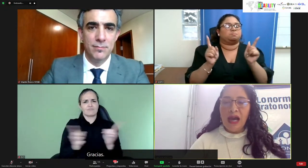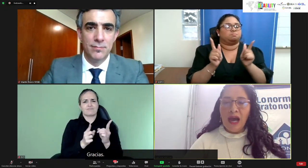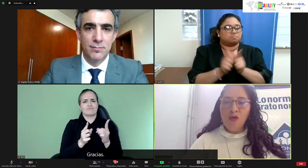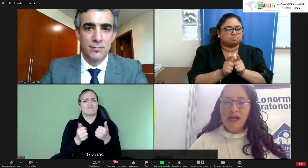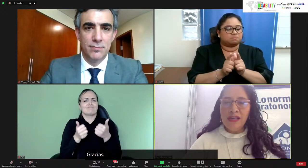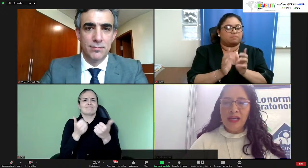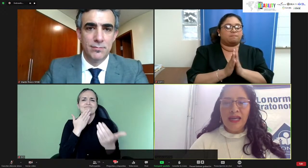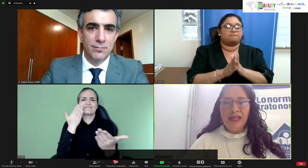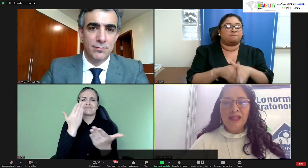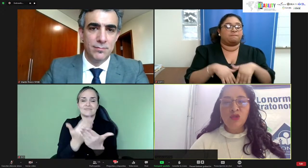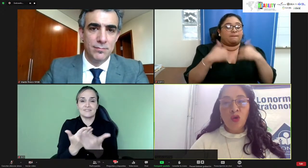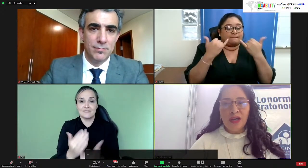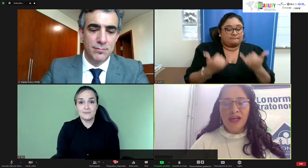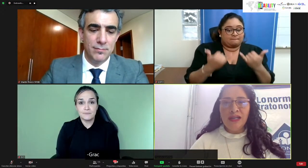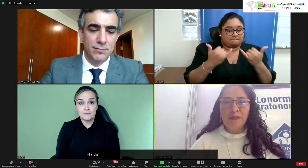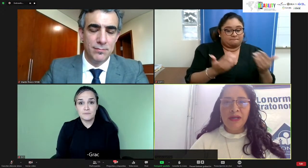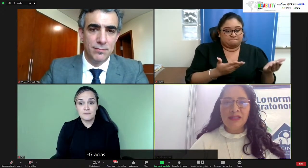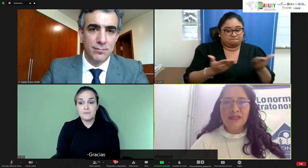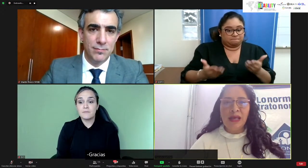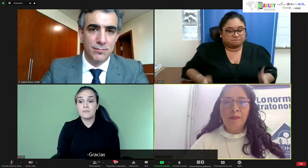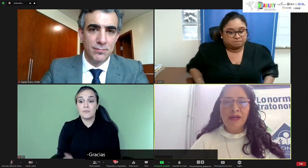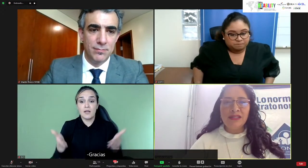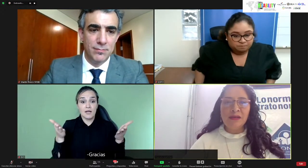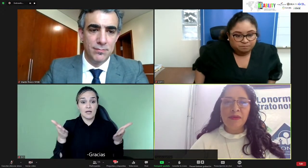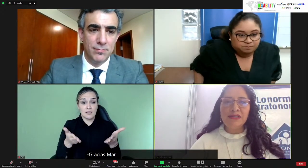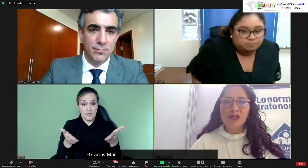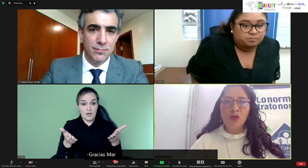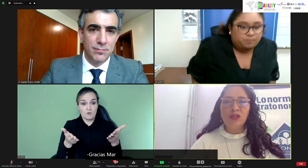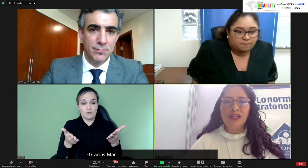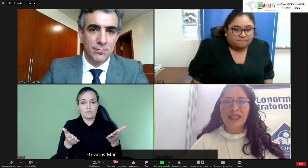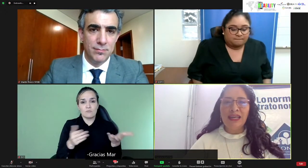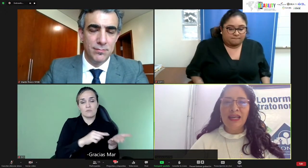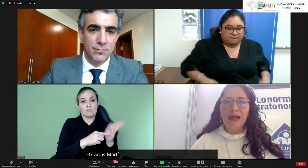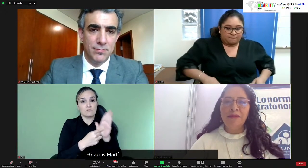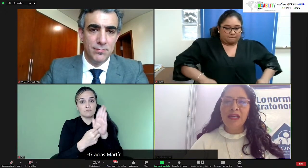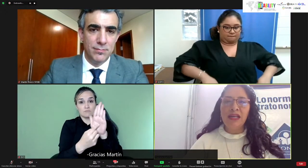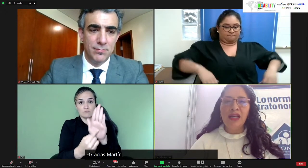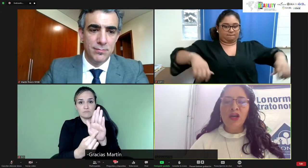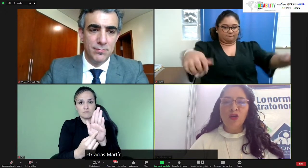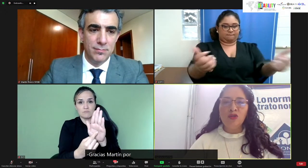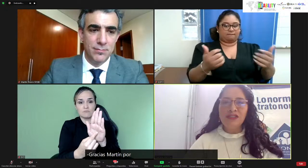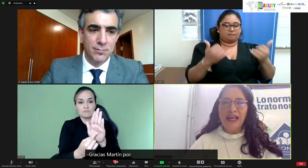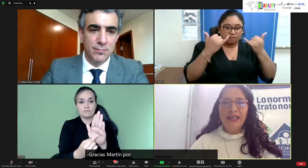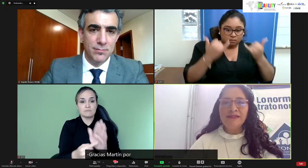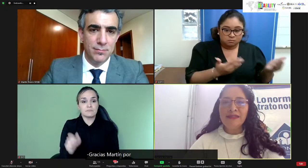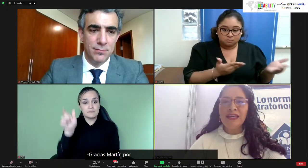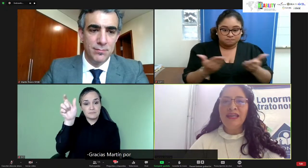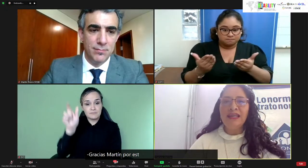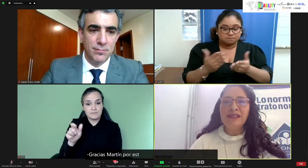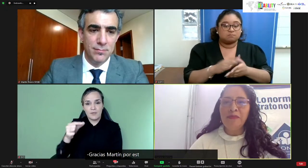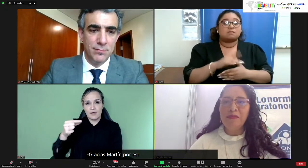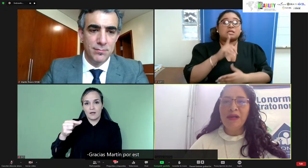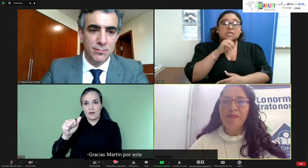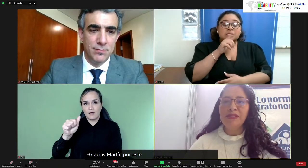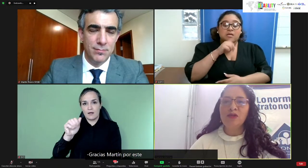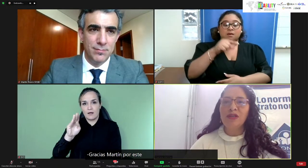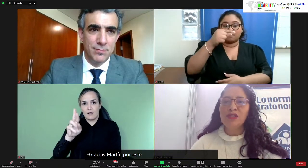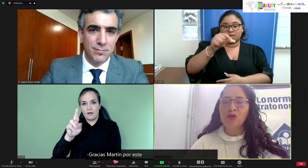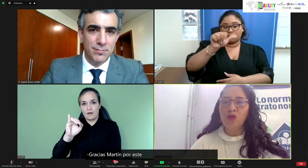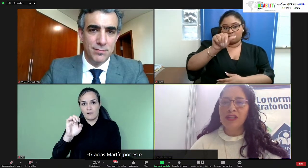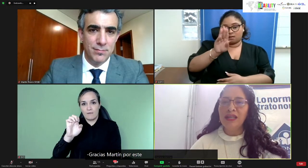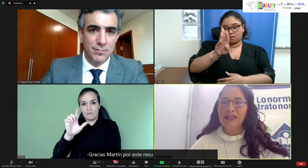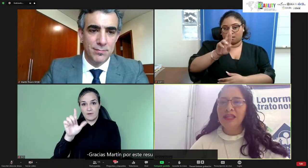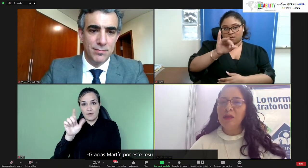simple among all of the debate that we had but now we have gabriel gonzalez